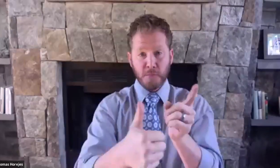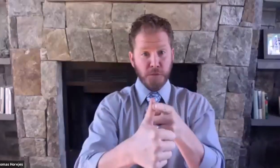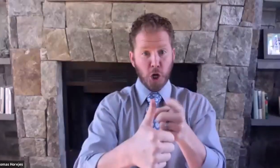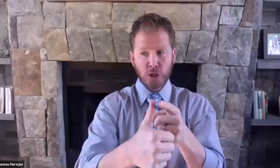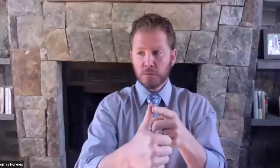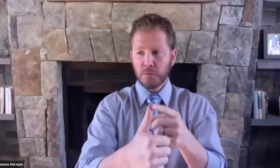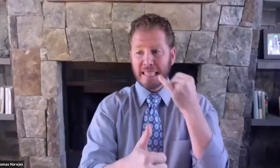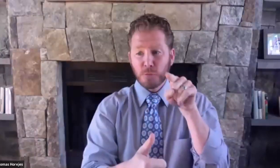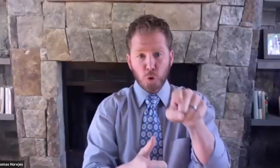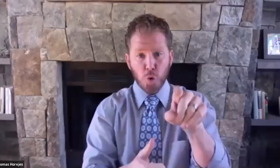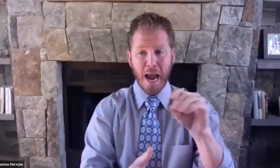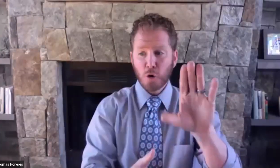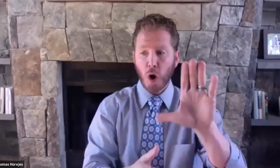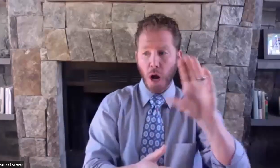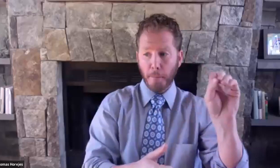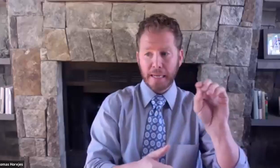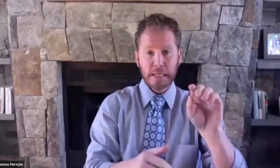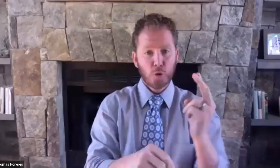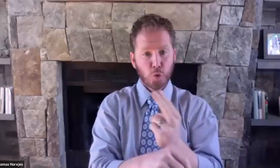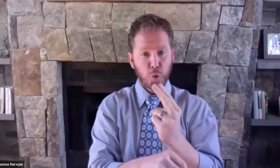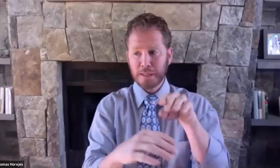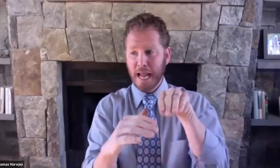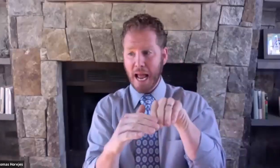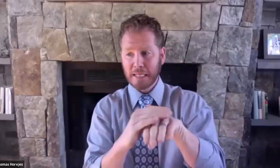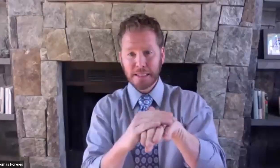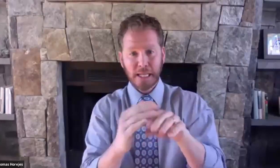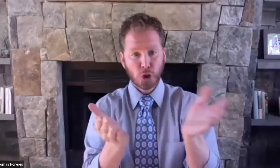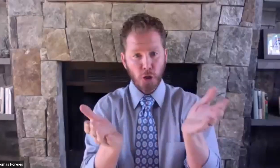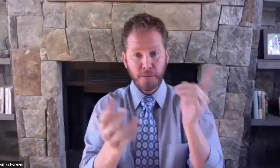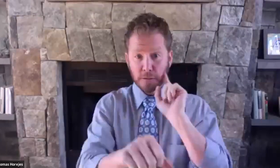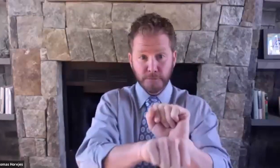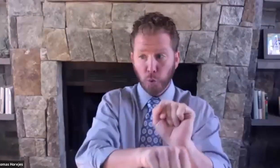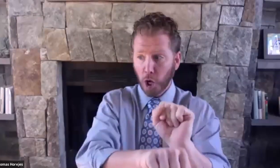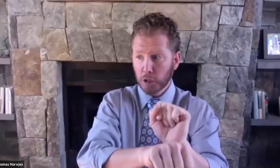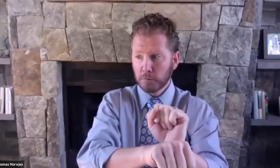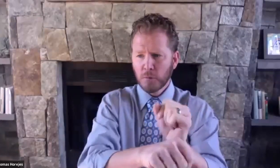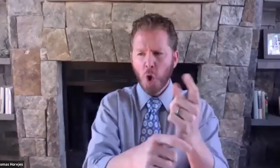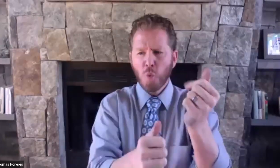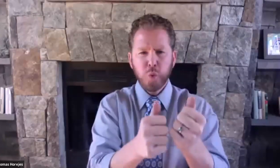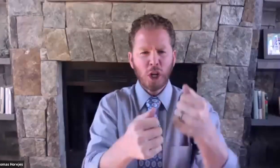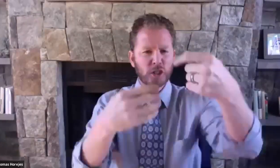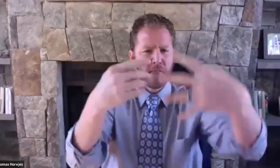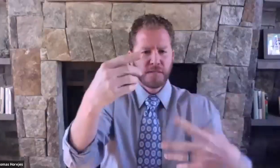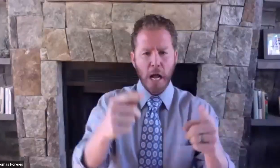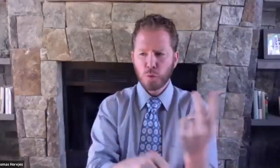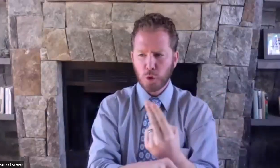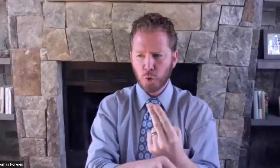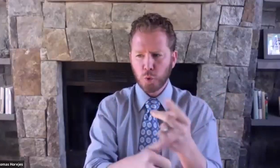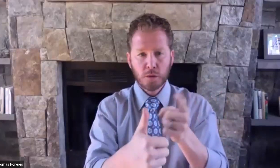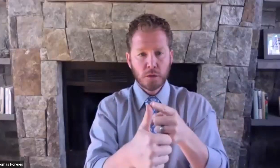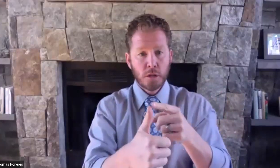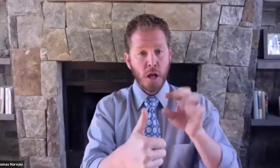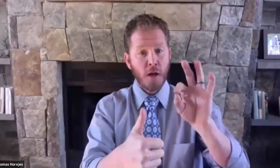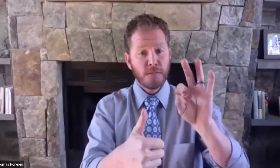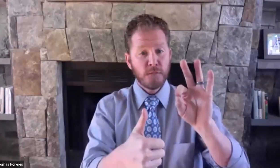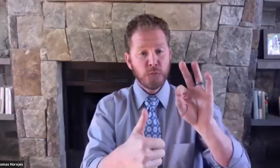I will allow you to answer. First, if you and your company use accessibility services for work,